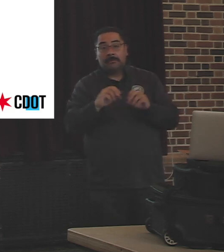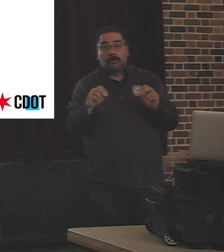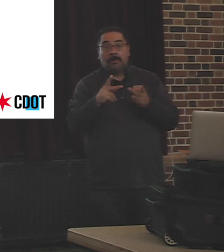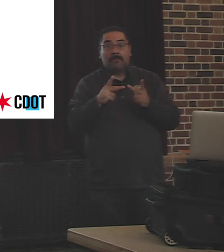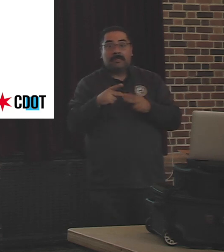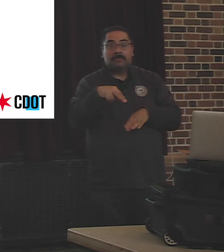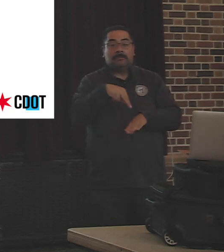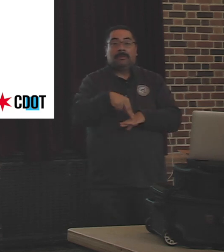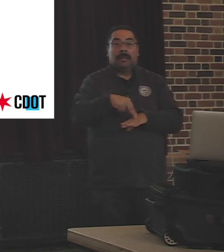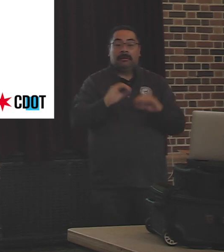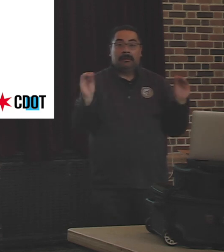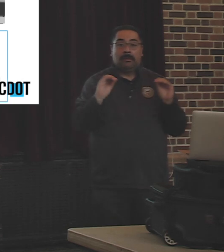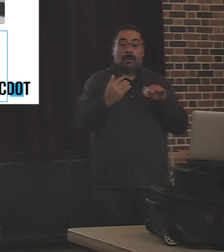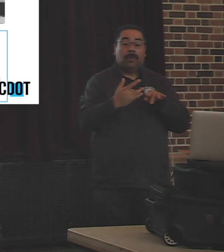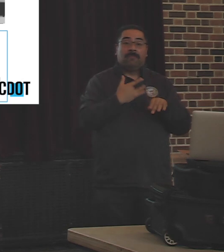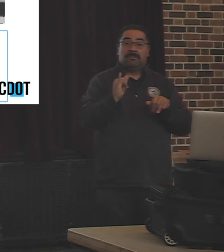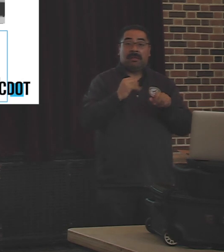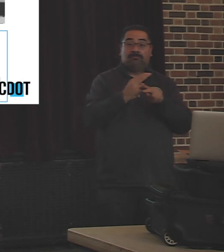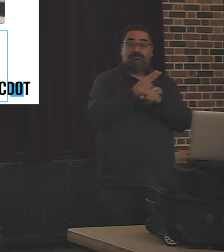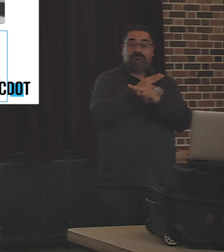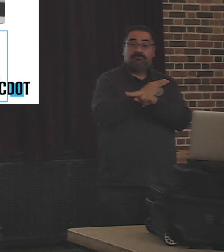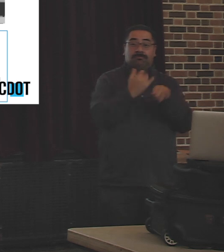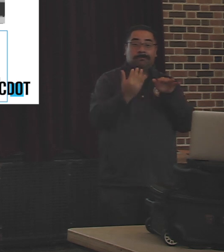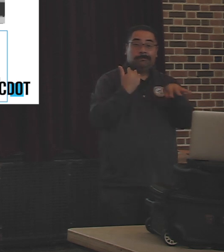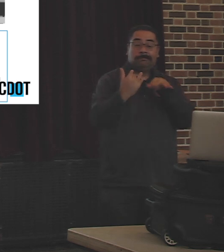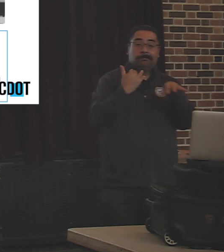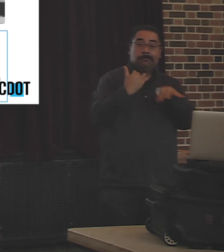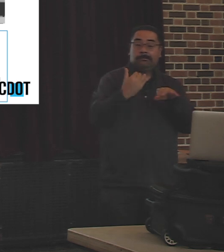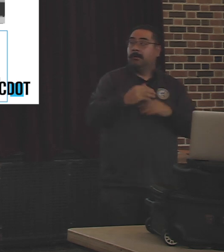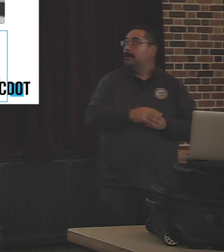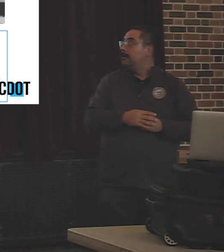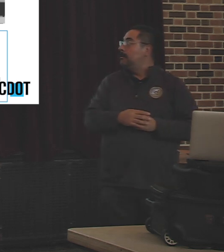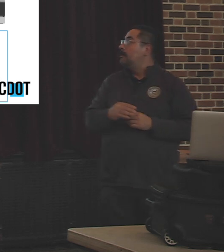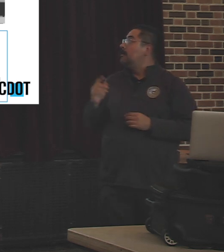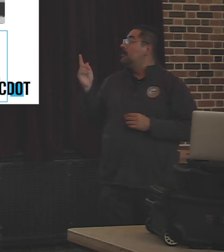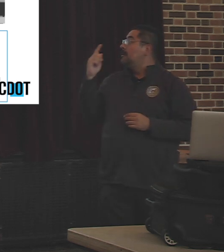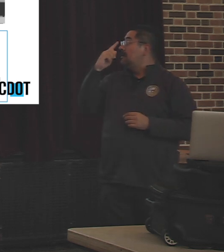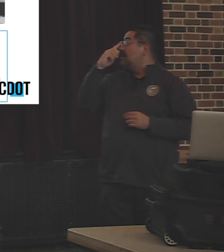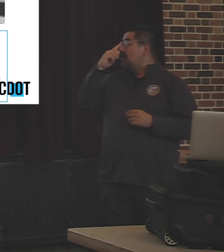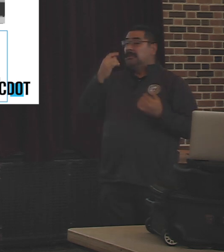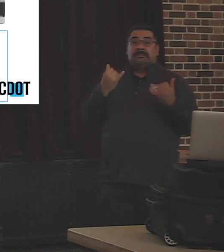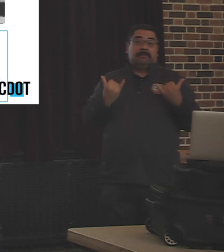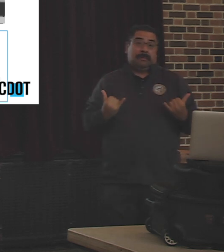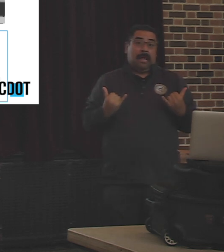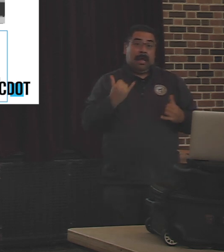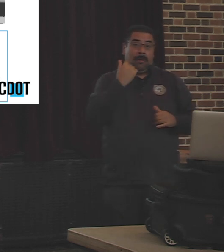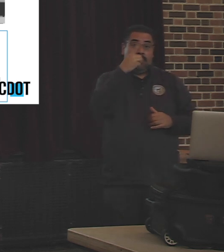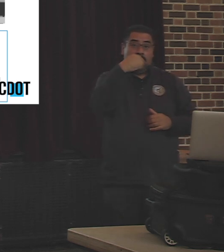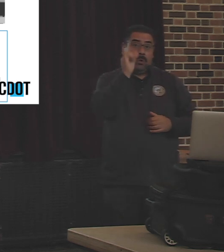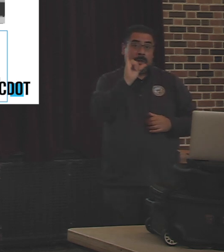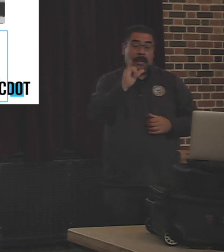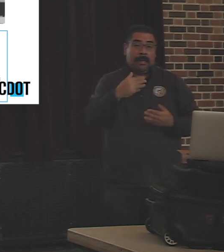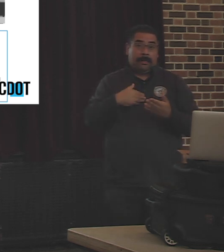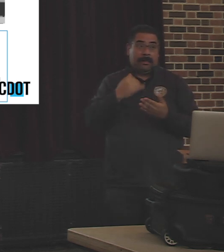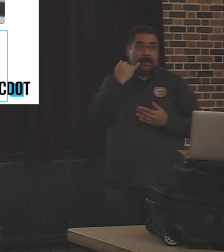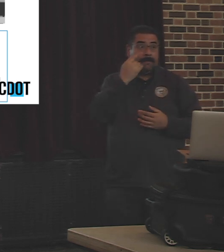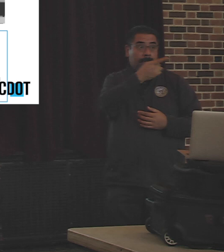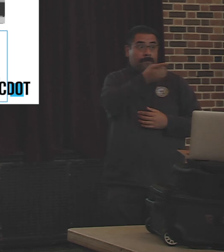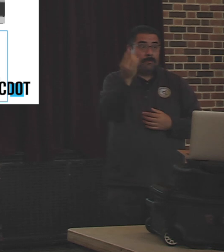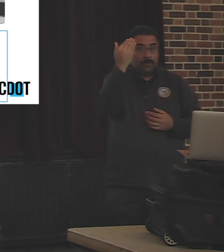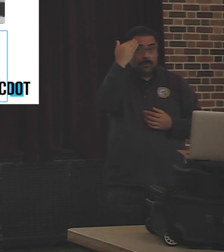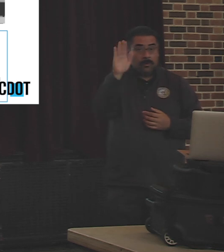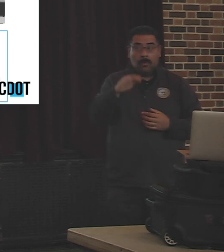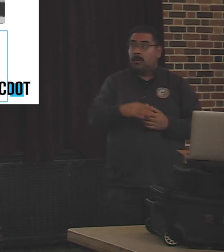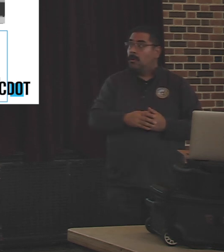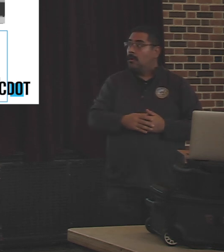stand. Next slide. So here's just existing conditions. If, for those that are not familiar, we